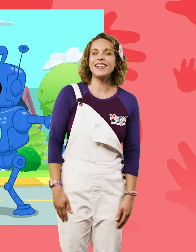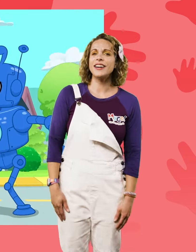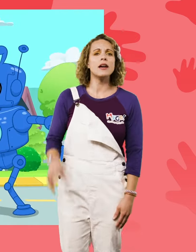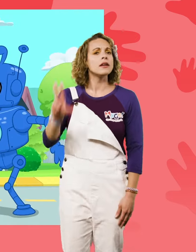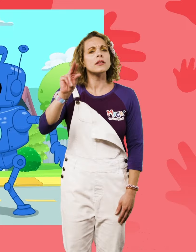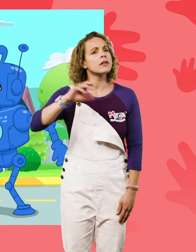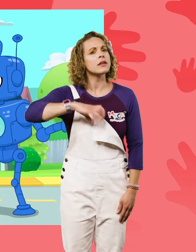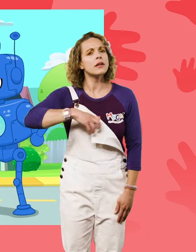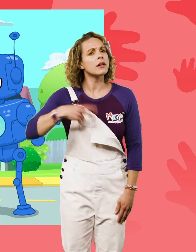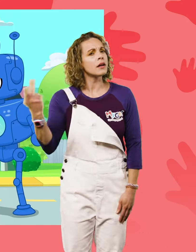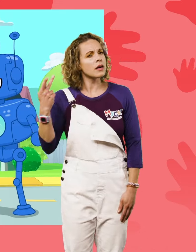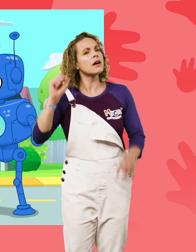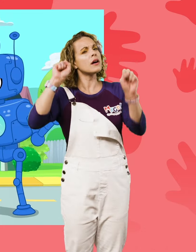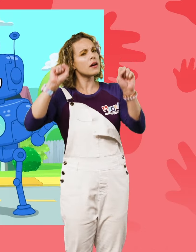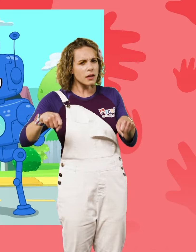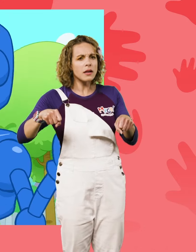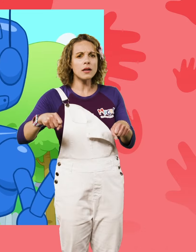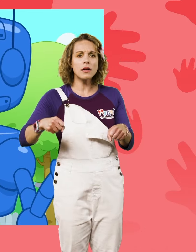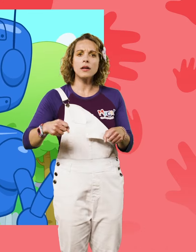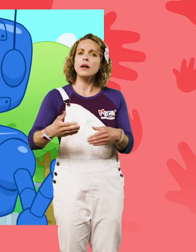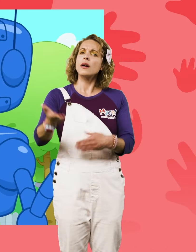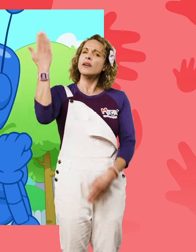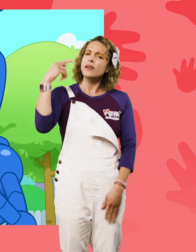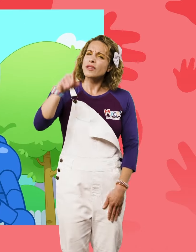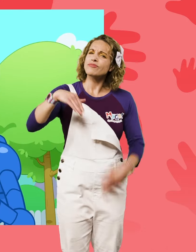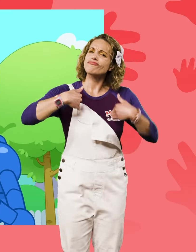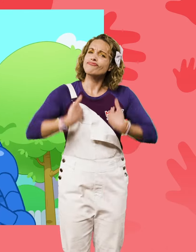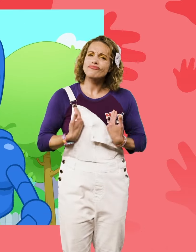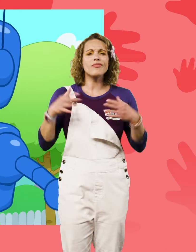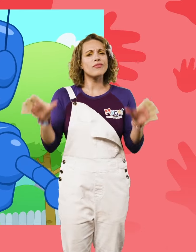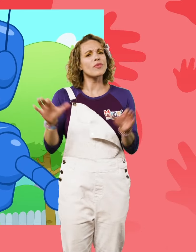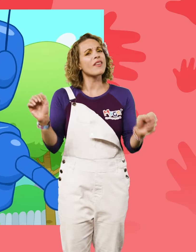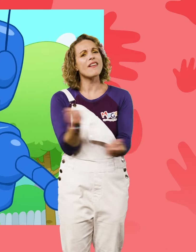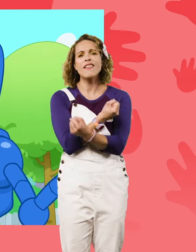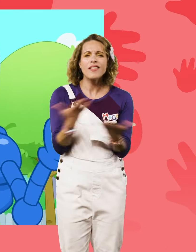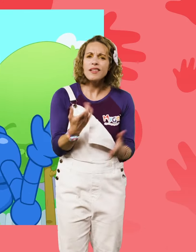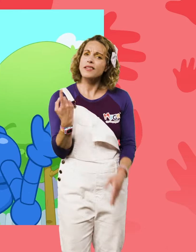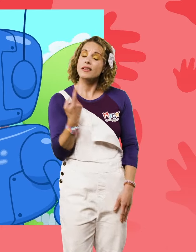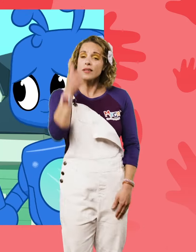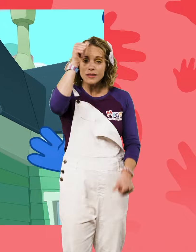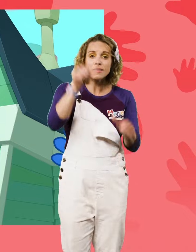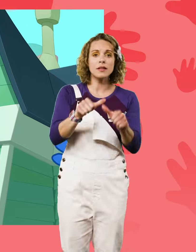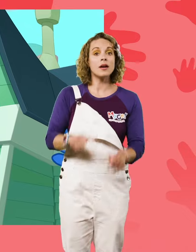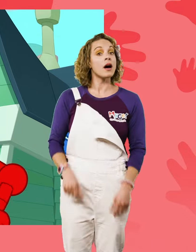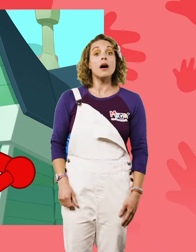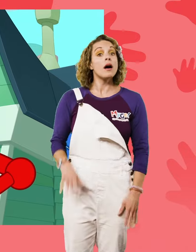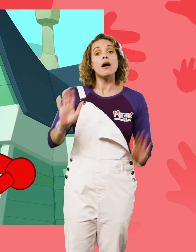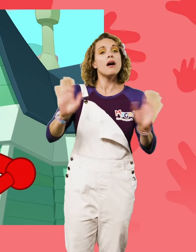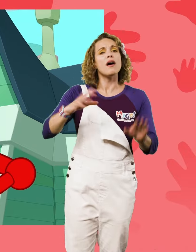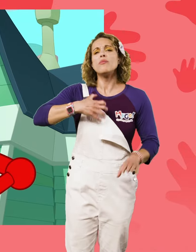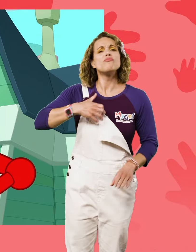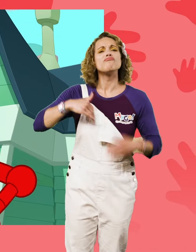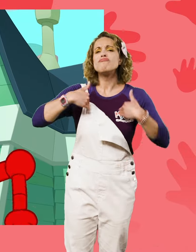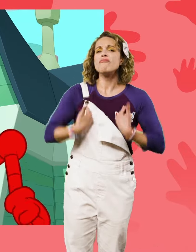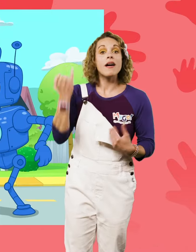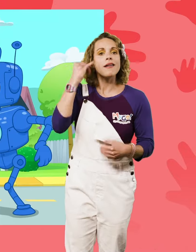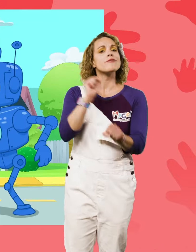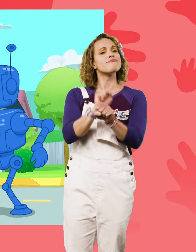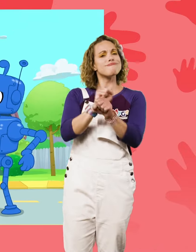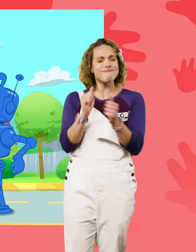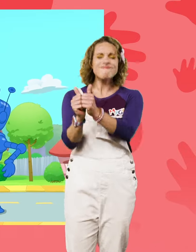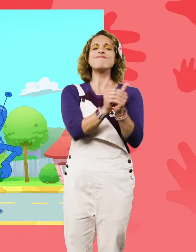No, Morphle. We've got this. You were tired of doing everything alone, remember? Morph, no diet if